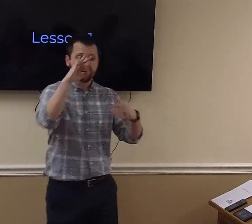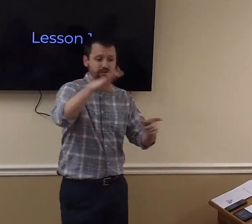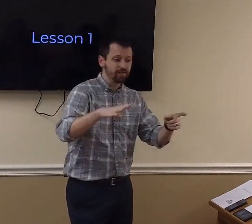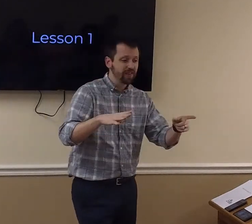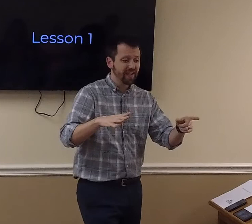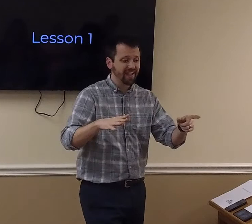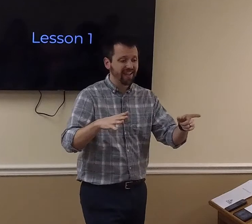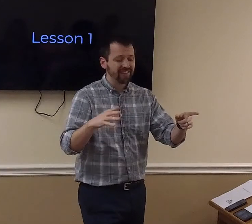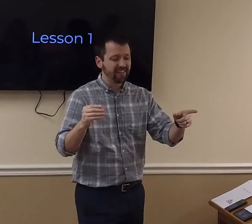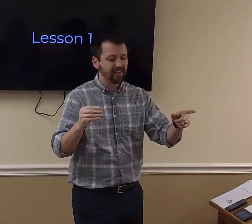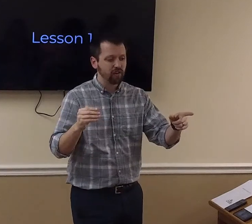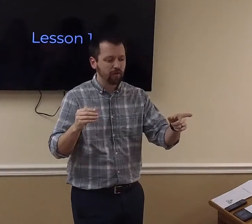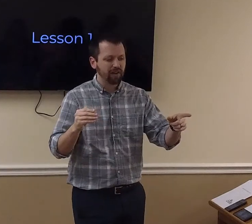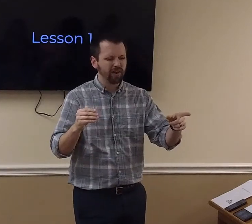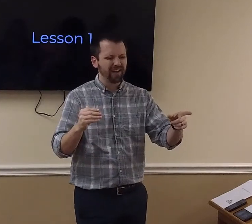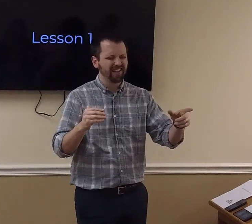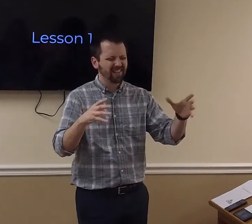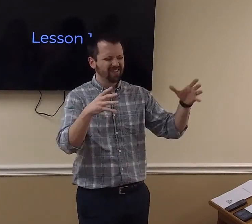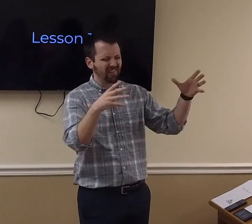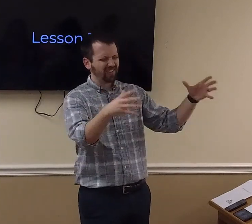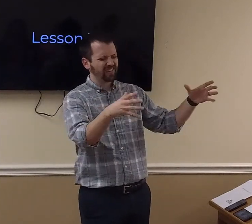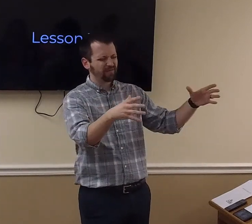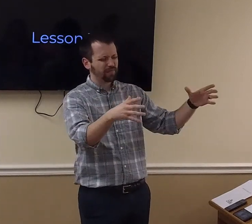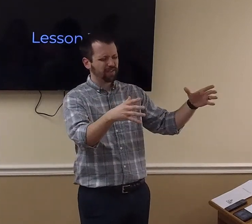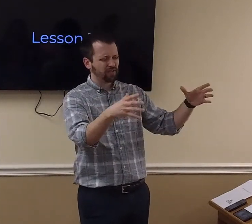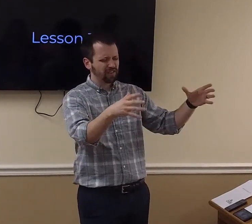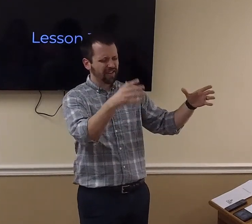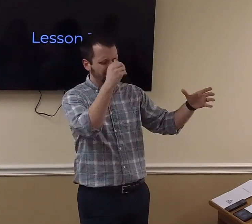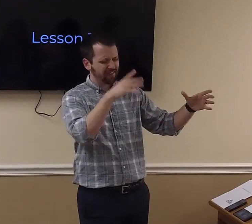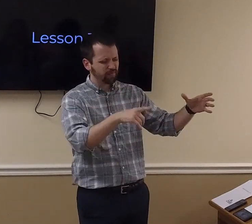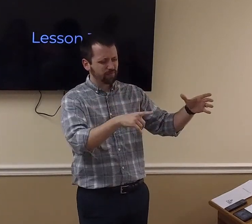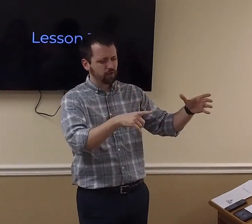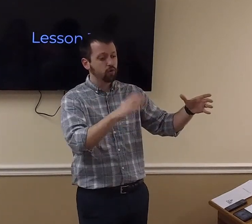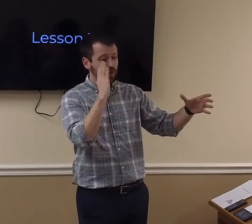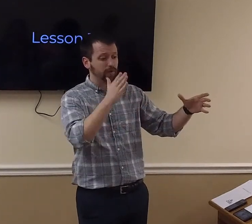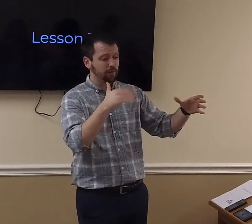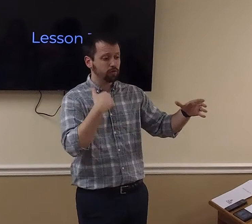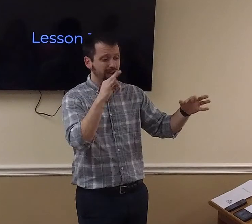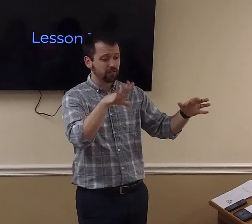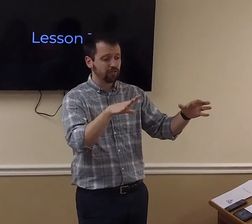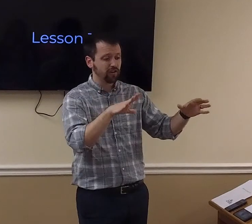pastor. And then, I'm like, wait, there's all these guys here who will become youth pastors and are going to